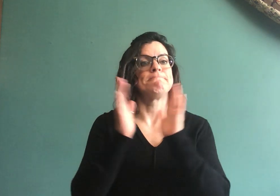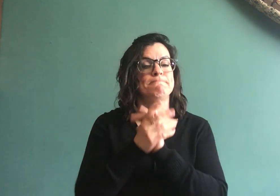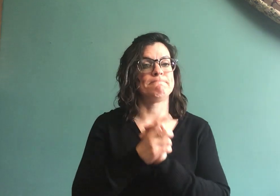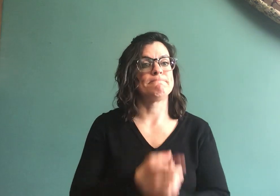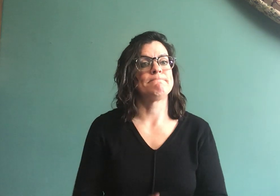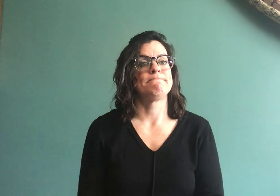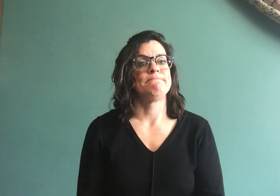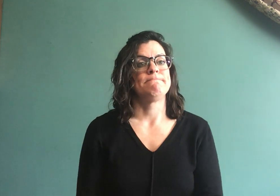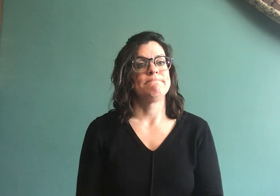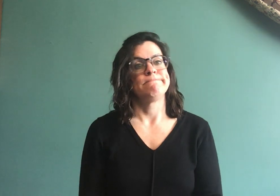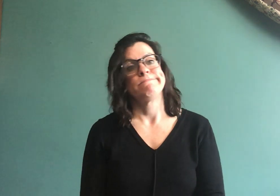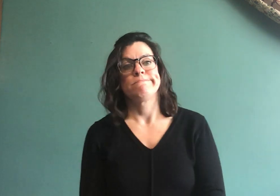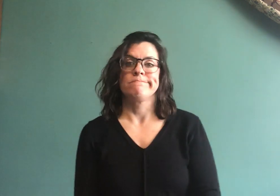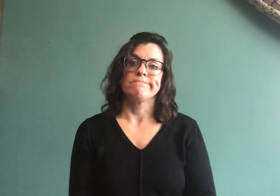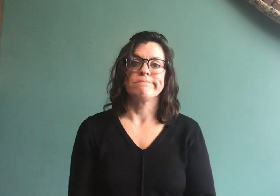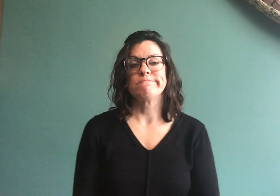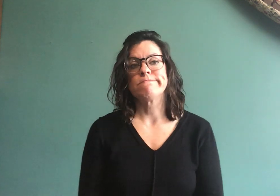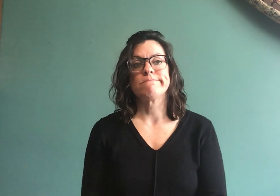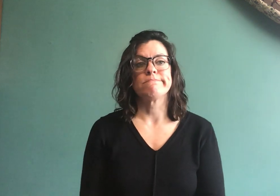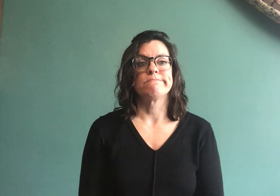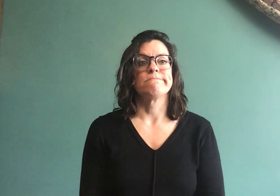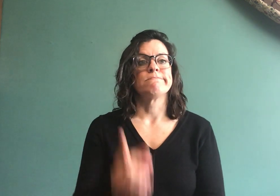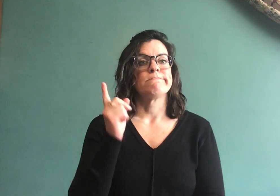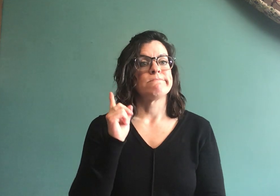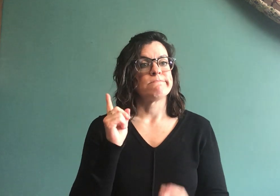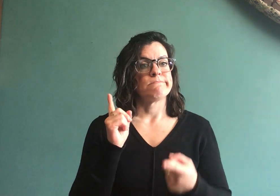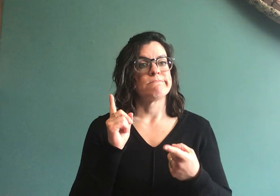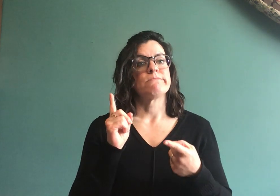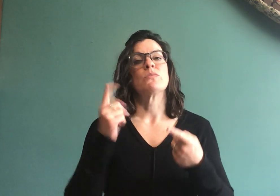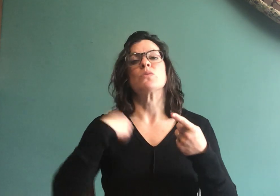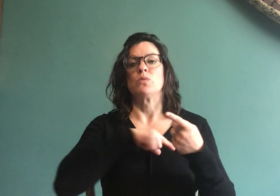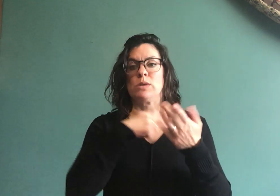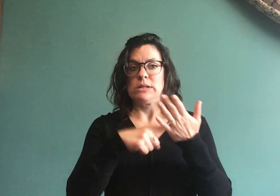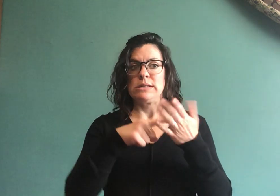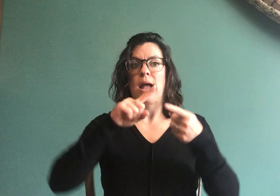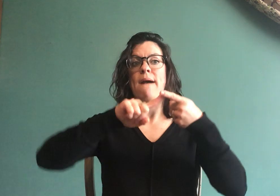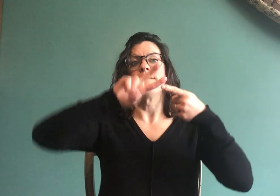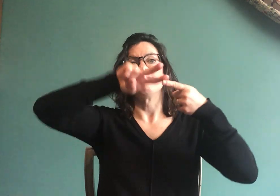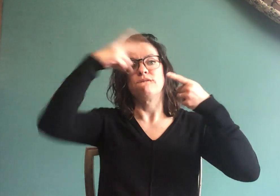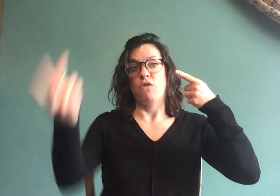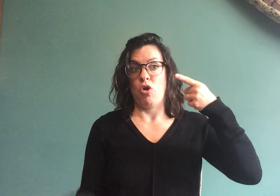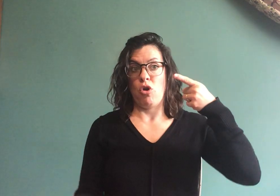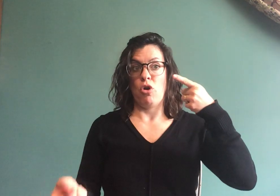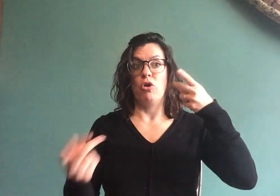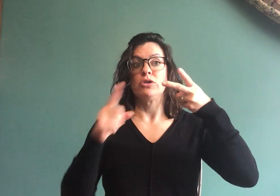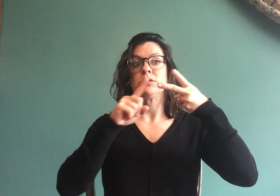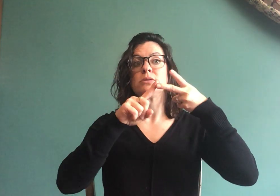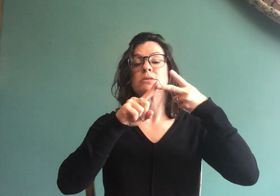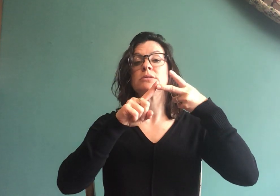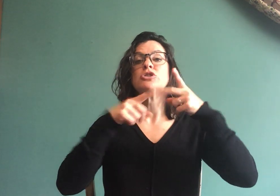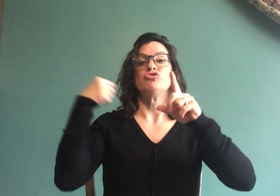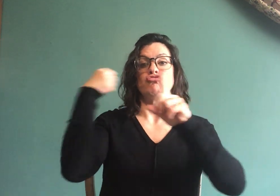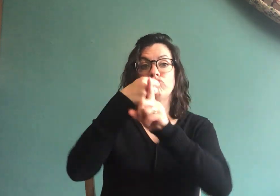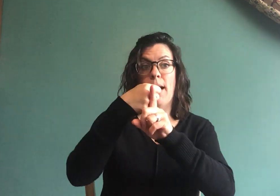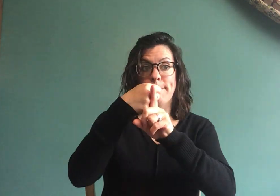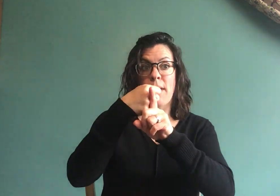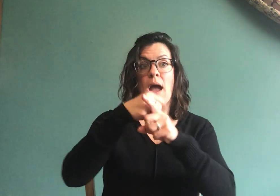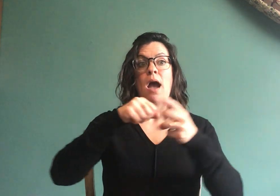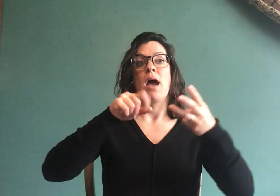had falls, struck by, and caught by. And now we're going to do electrical hazards. So